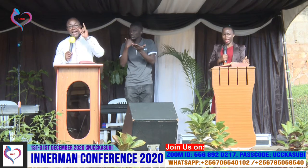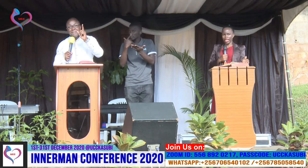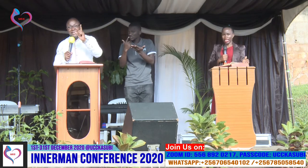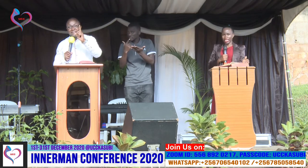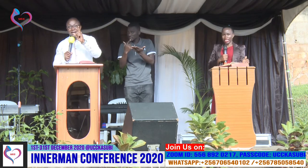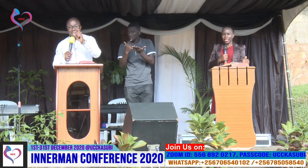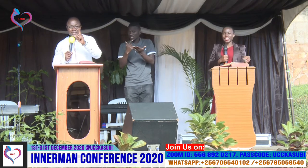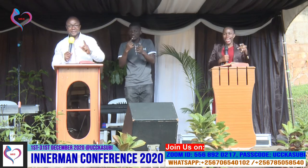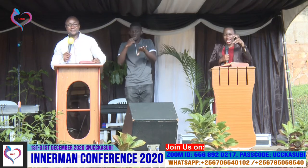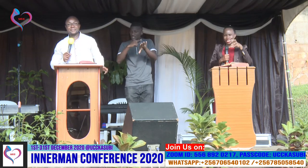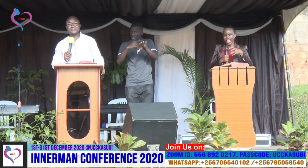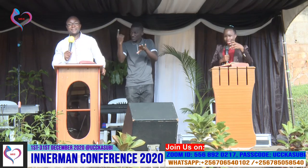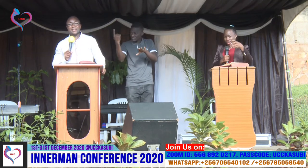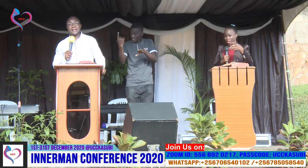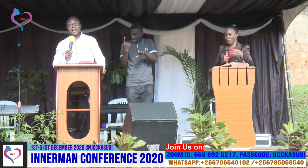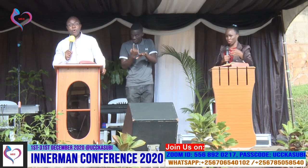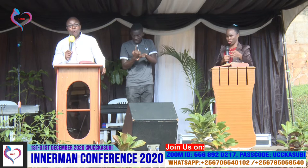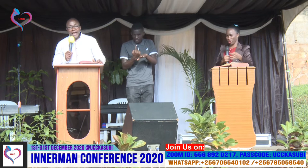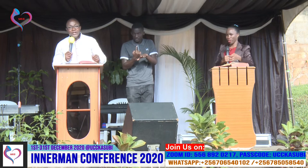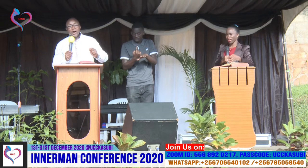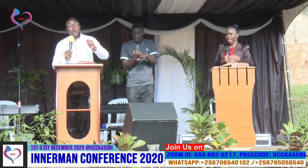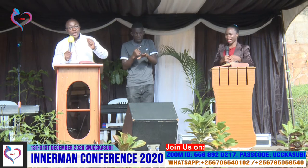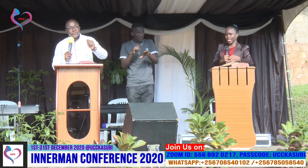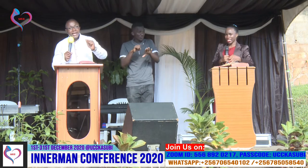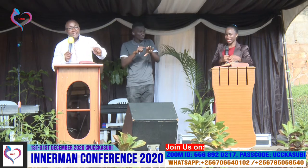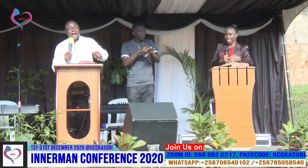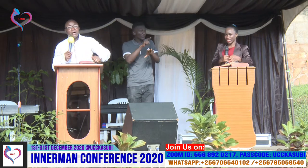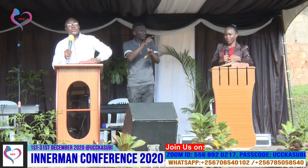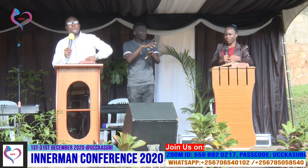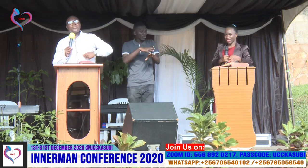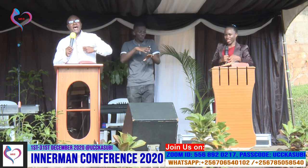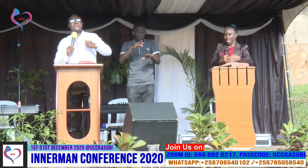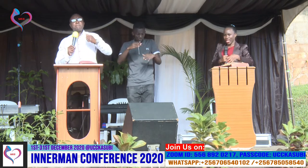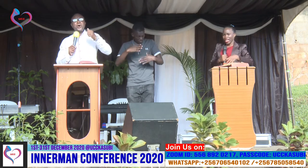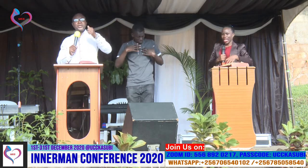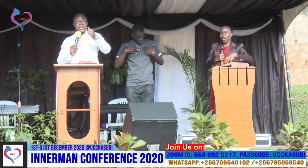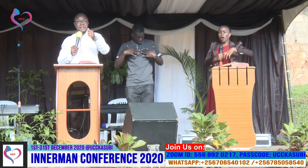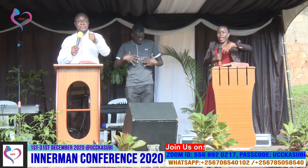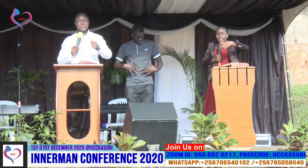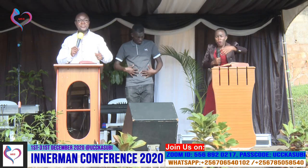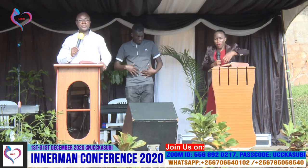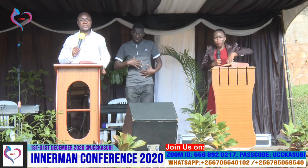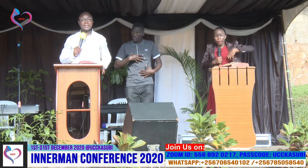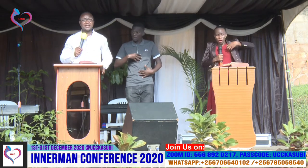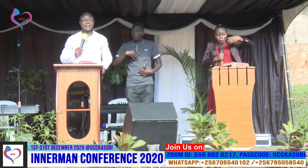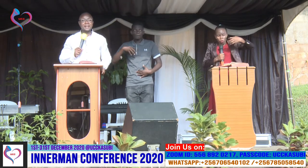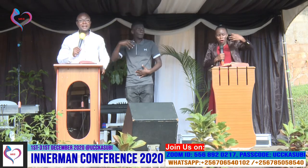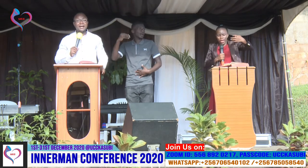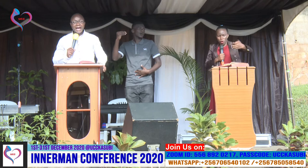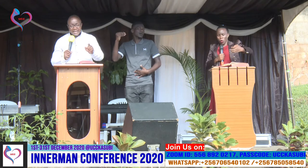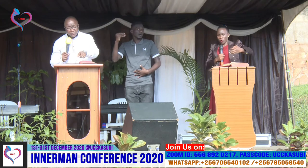that a time is coming when you are going to get out of that